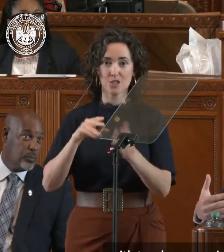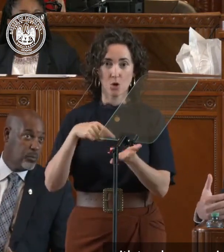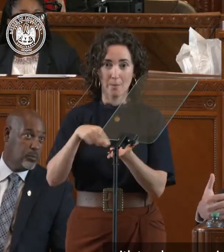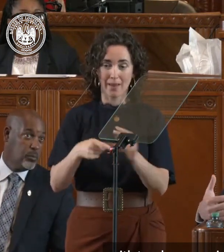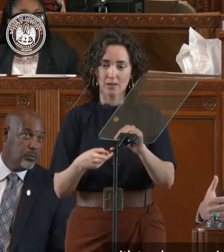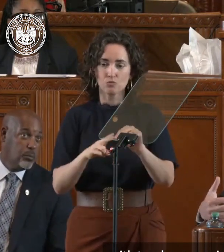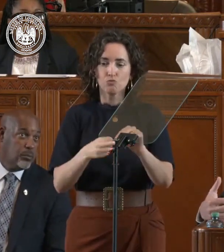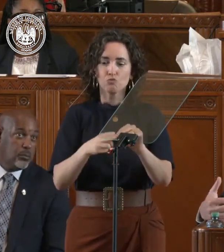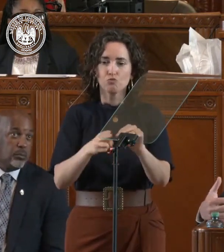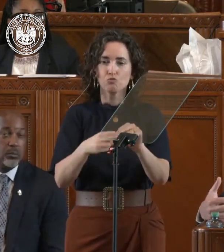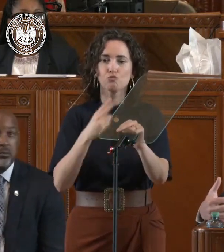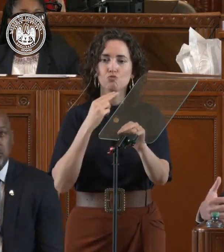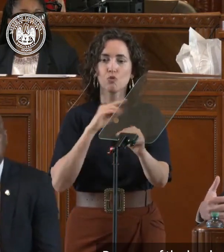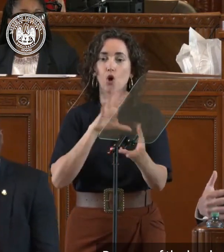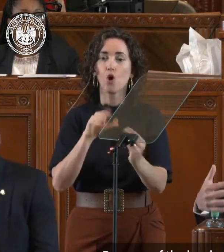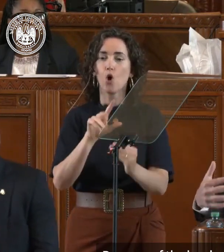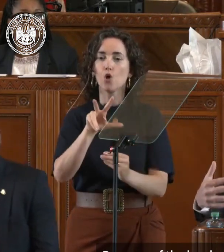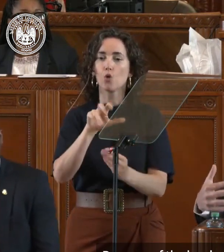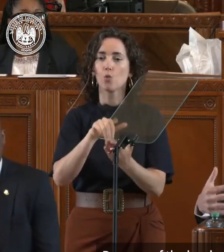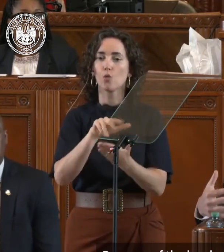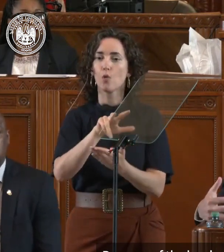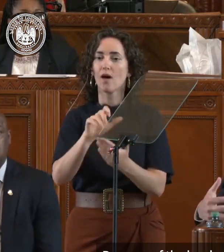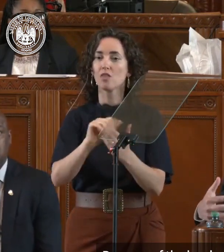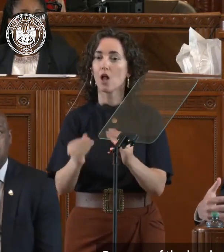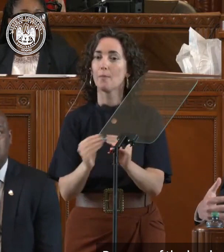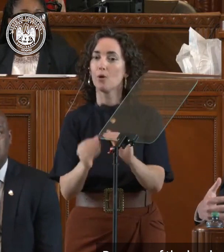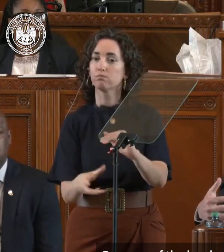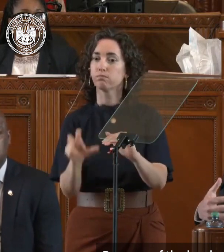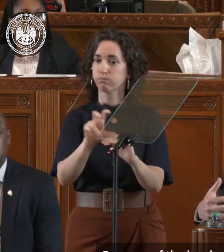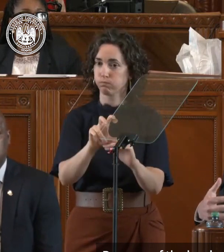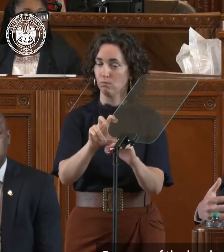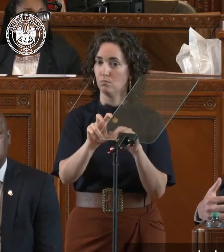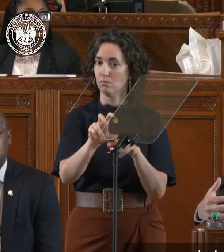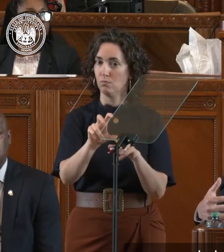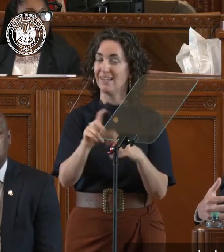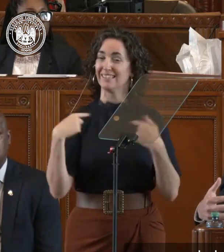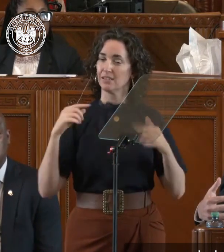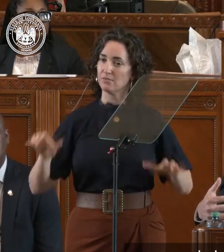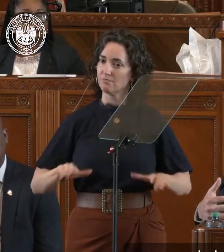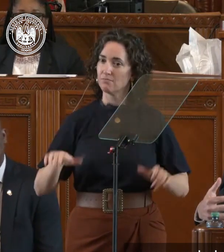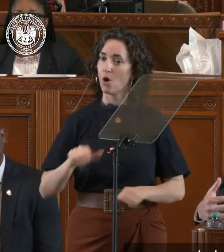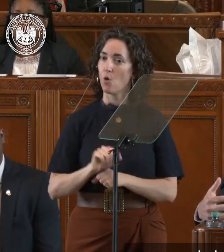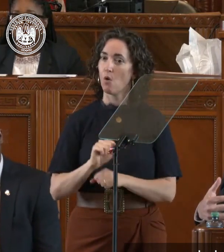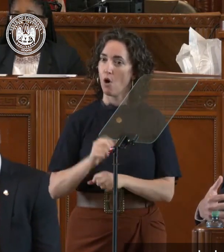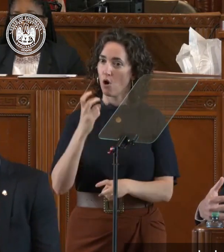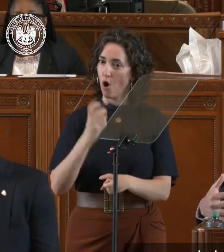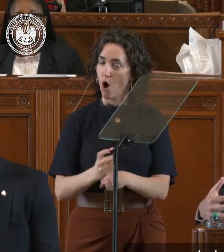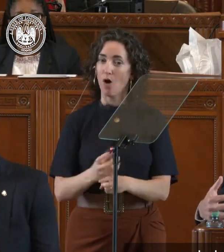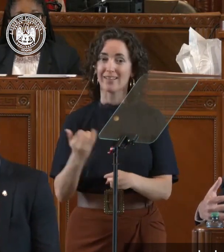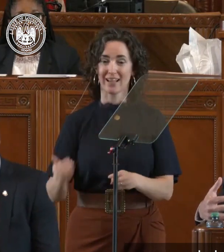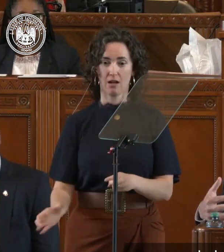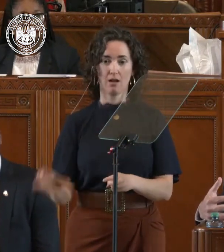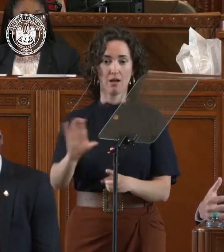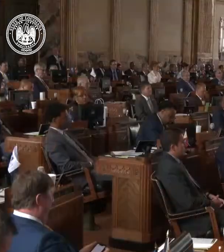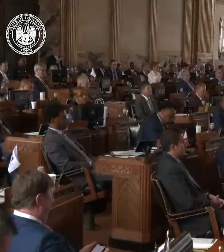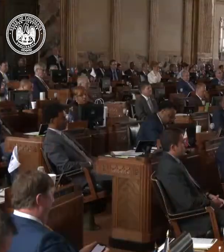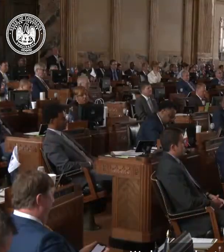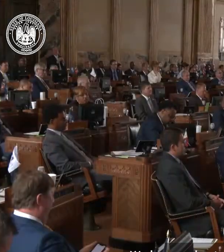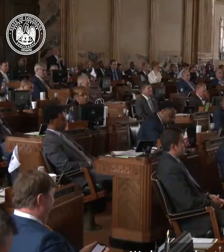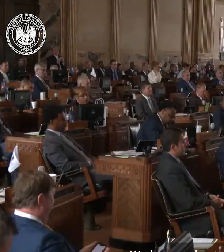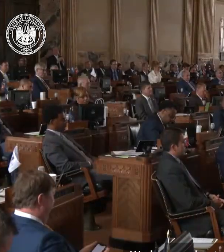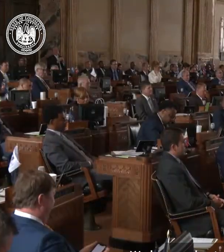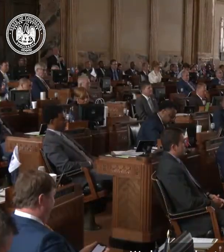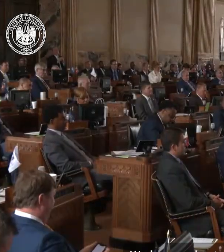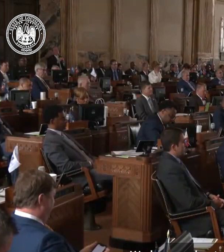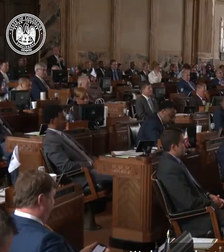totaling $3,300. Because of the hard work we've all put in, we can nearly double that now.